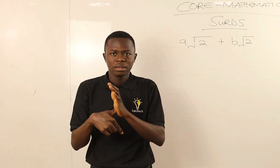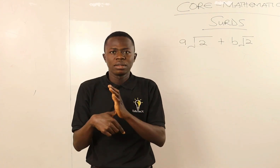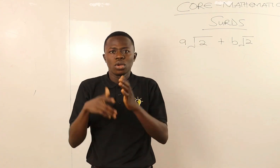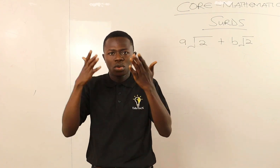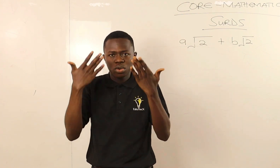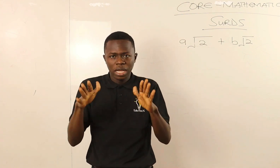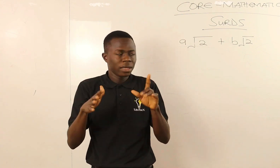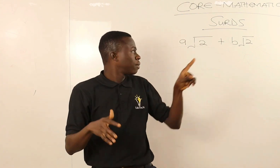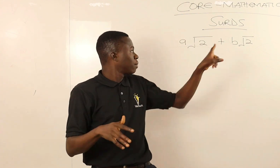subtract them.